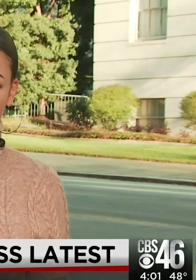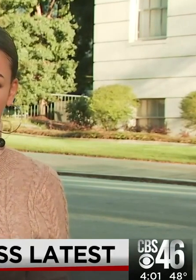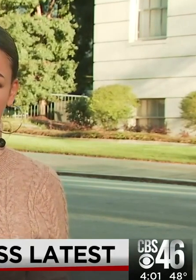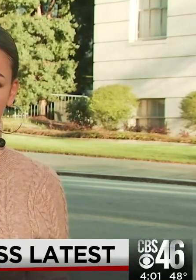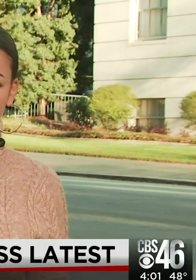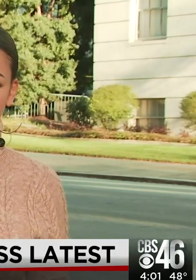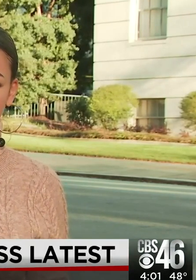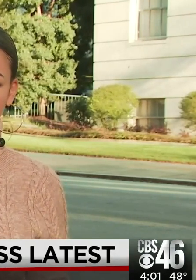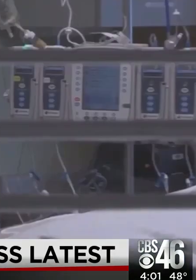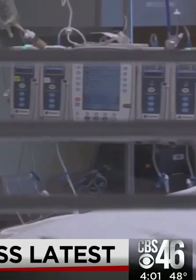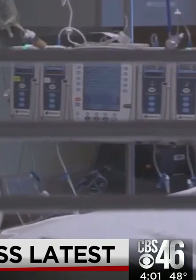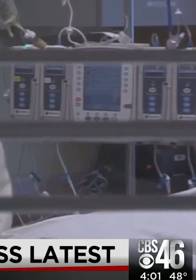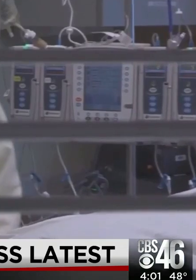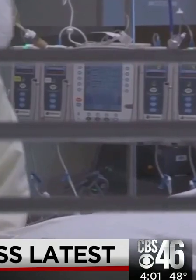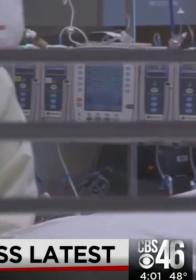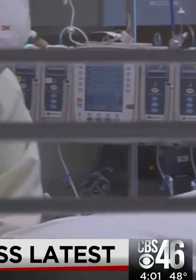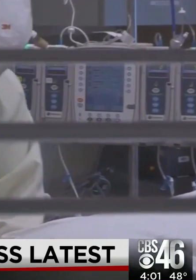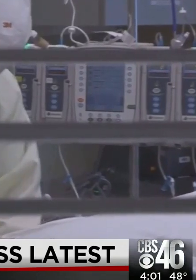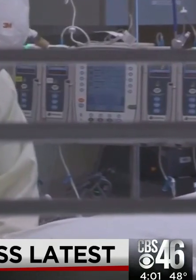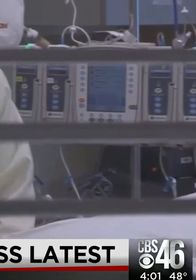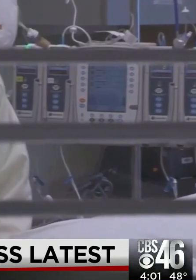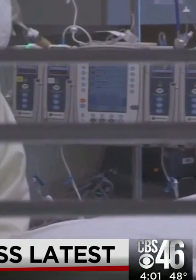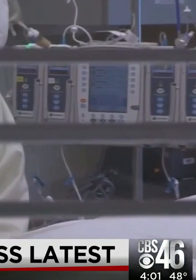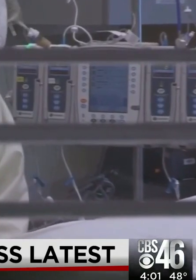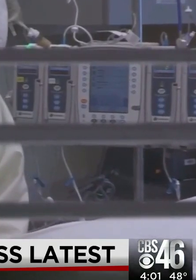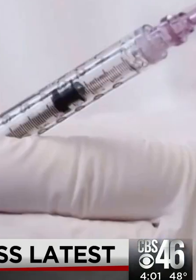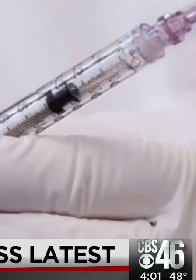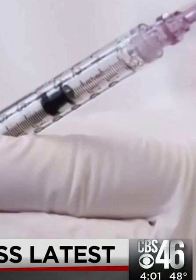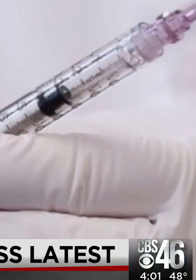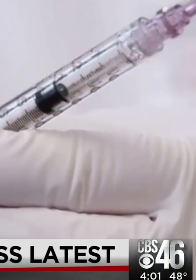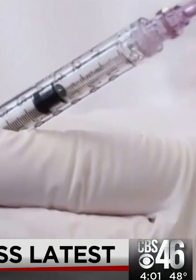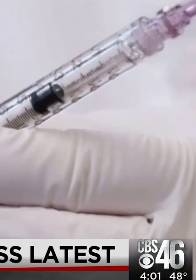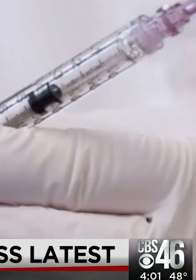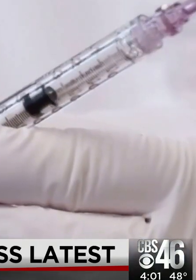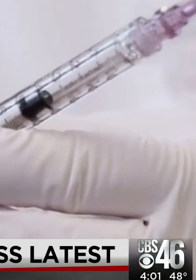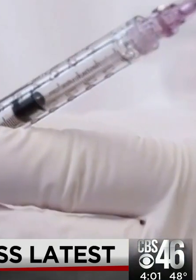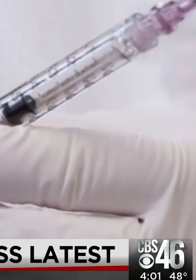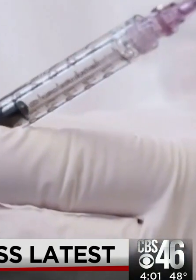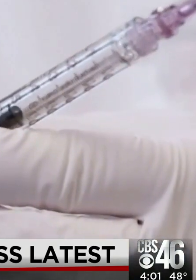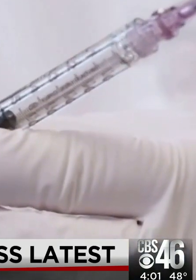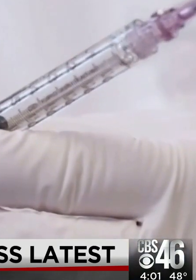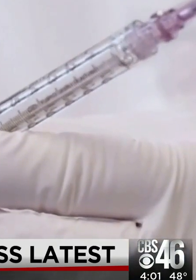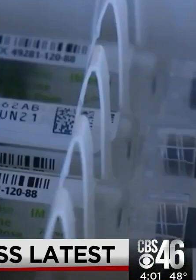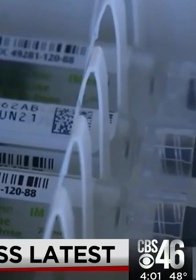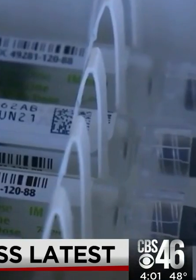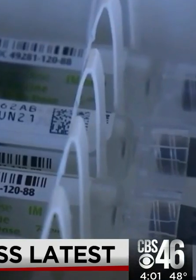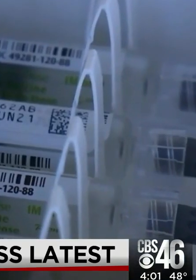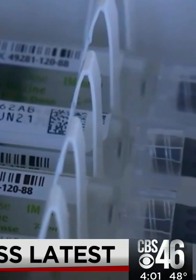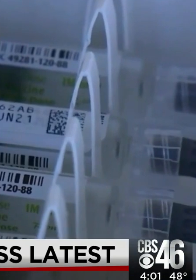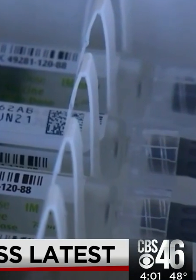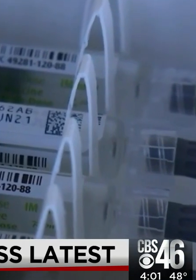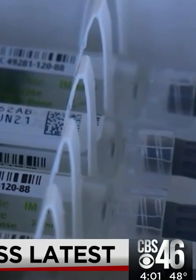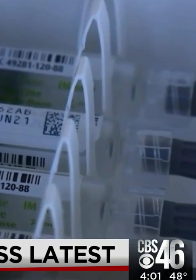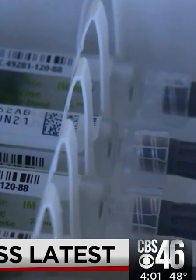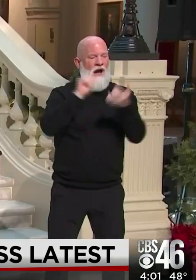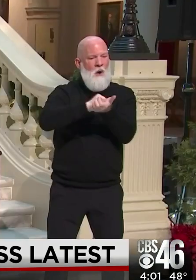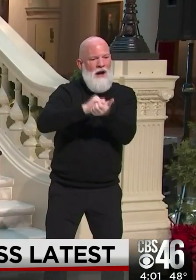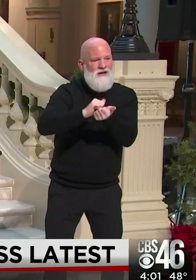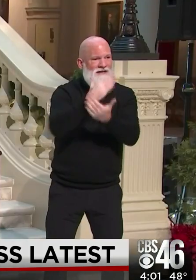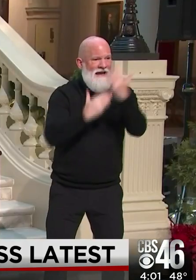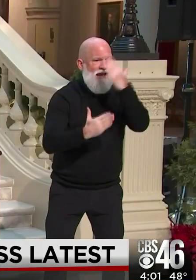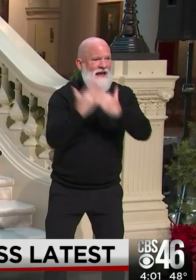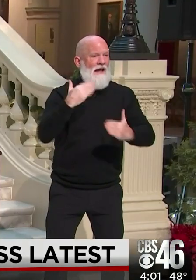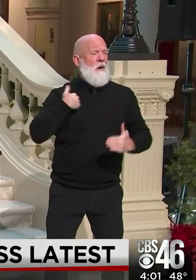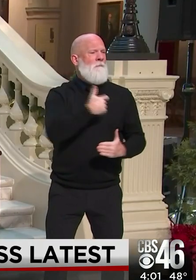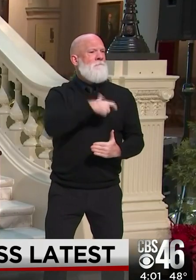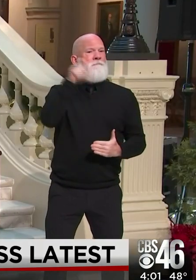first. As COVID cases continue rising, Georgia leaders are now working on the process of distributing vaccines. Governor